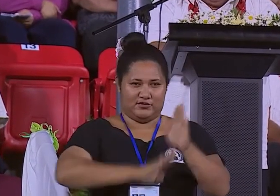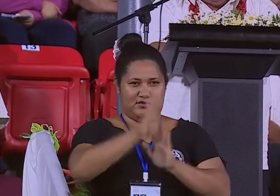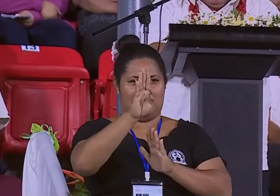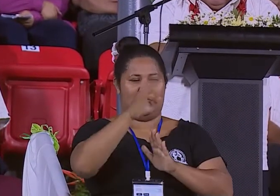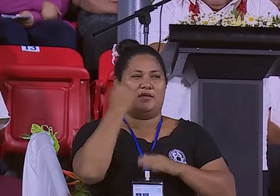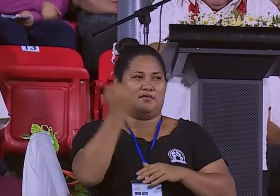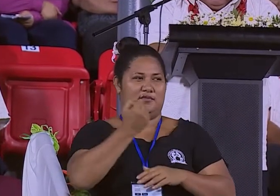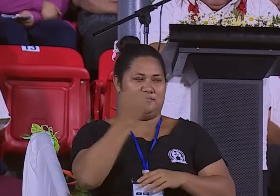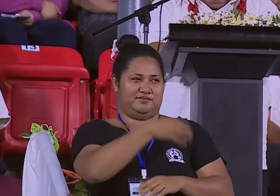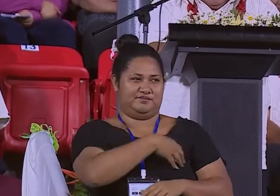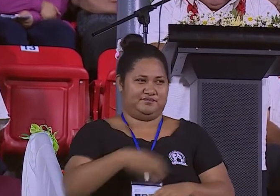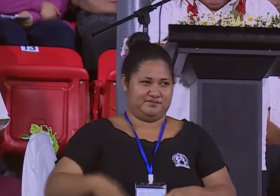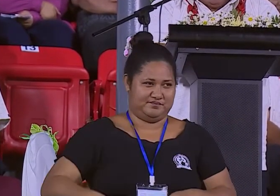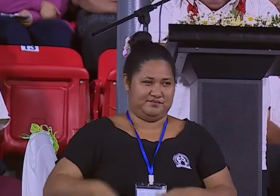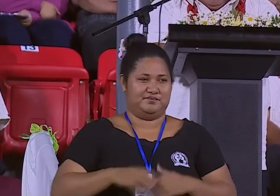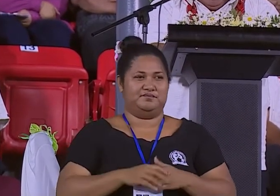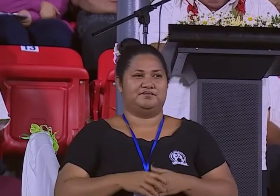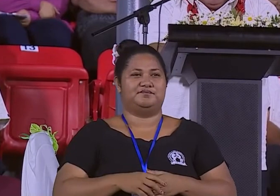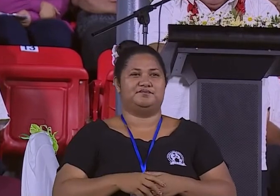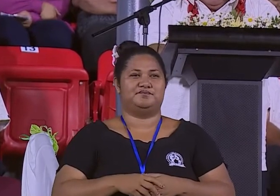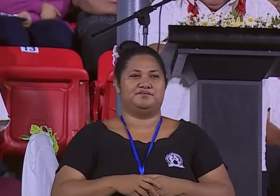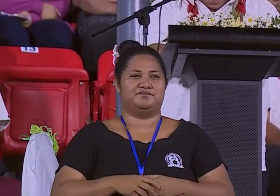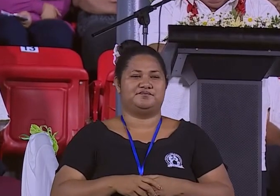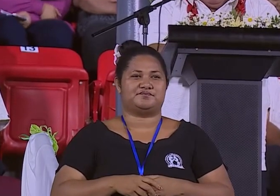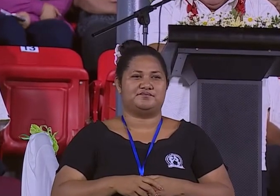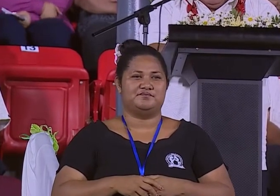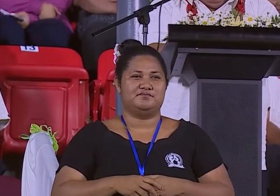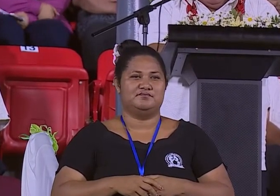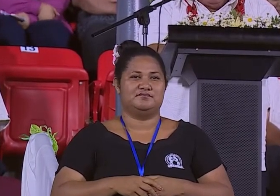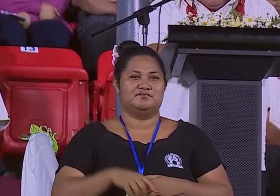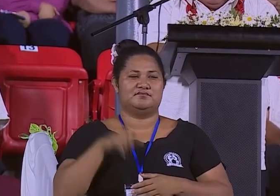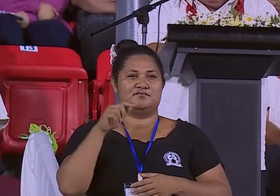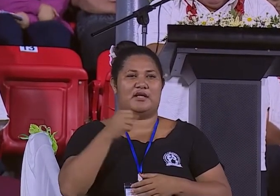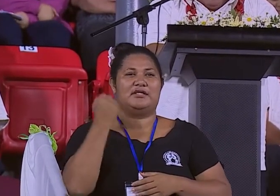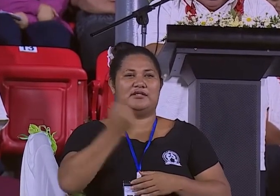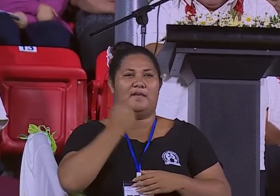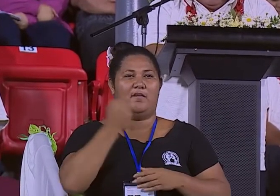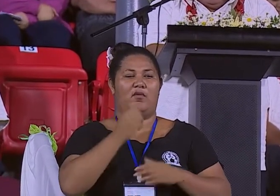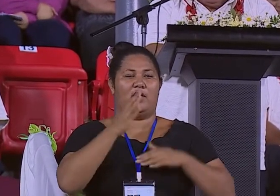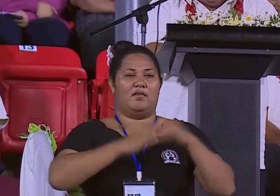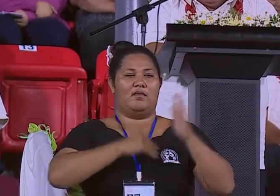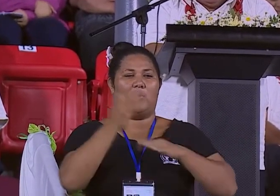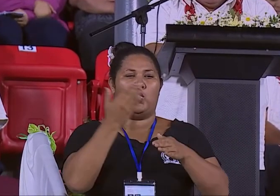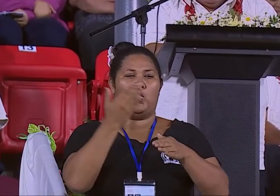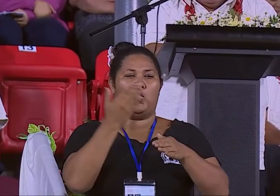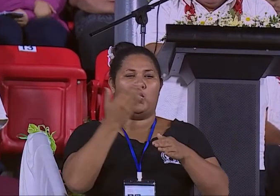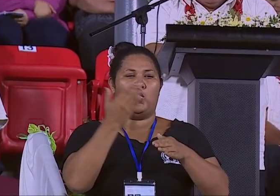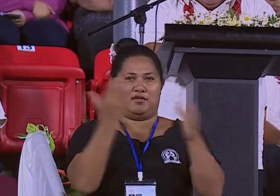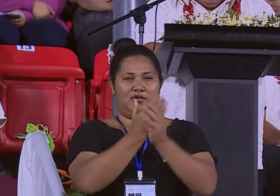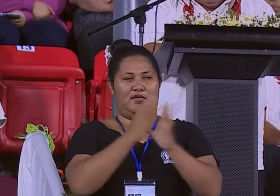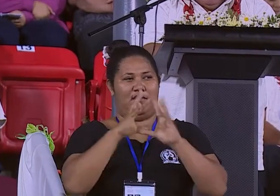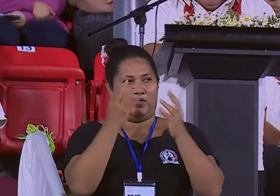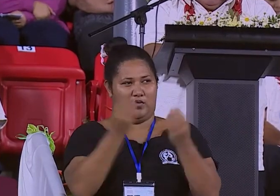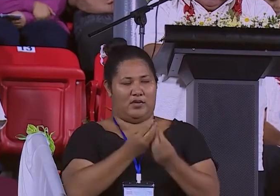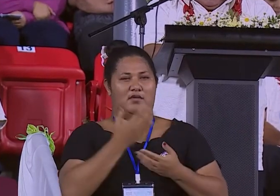malo o malo Samoa o le fale fau tele fa malo I lau tau tua